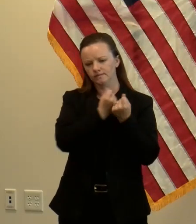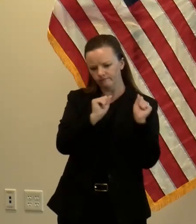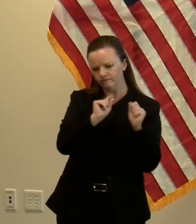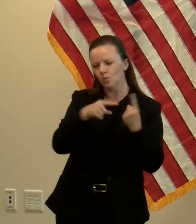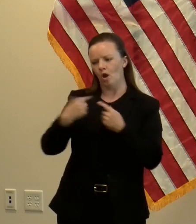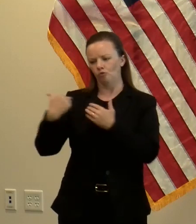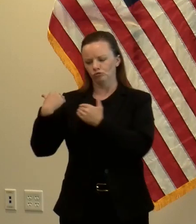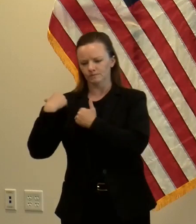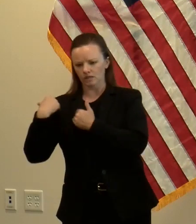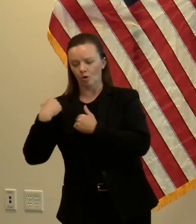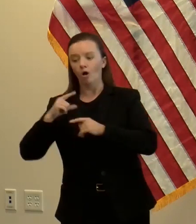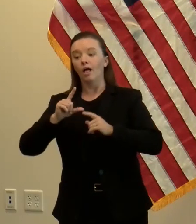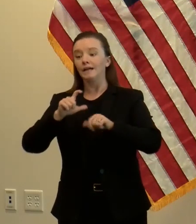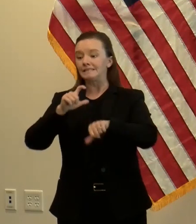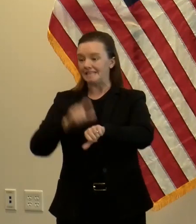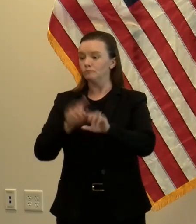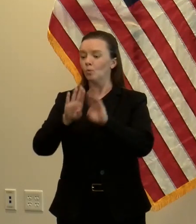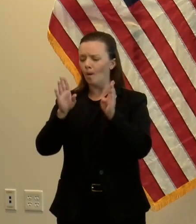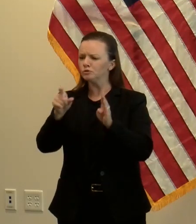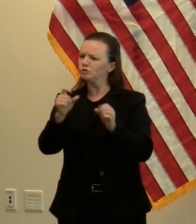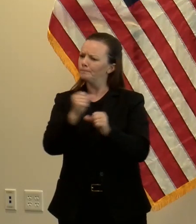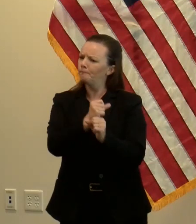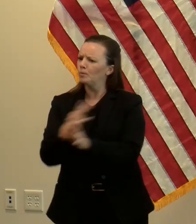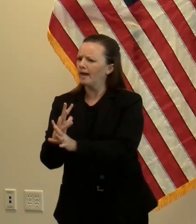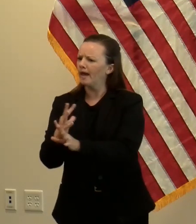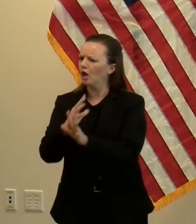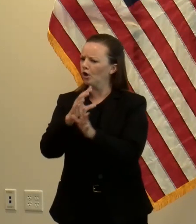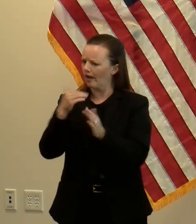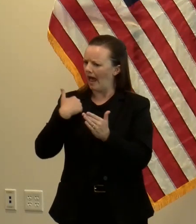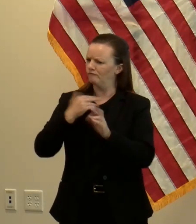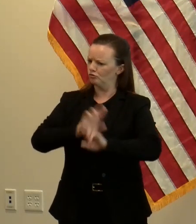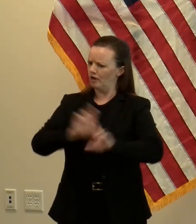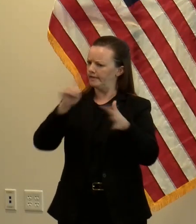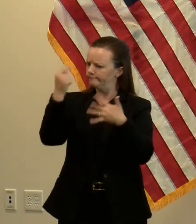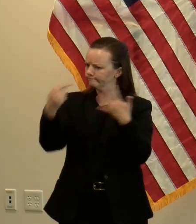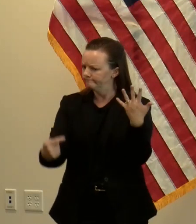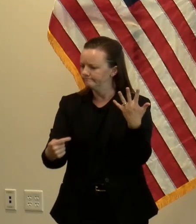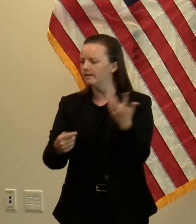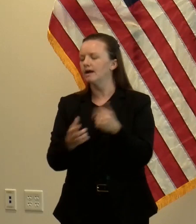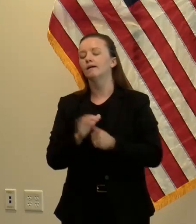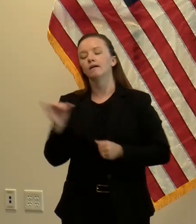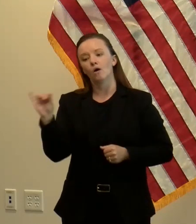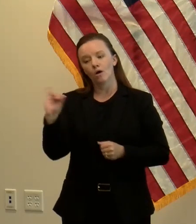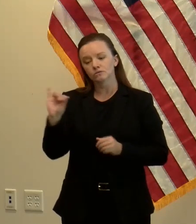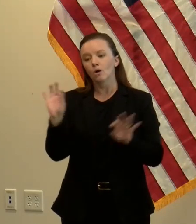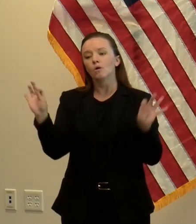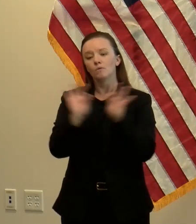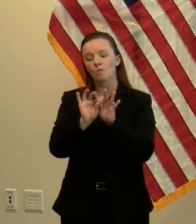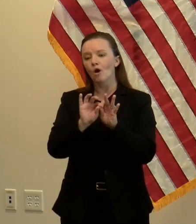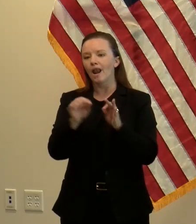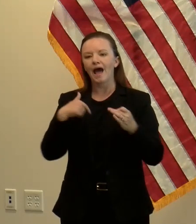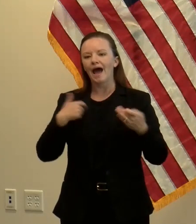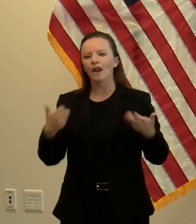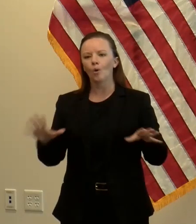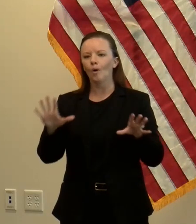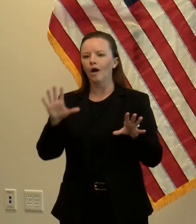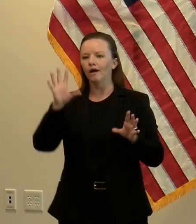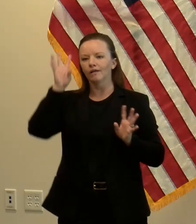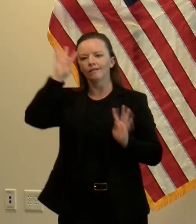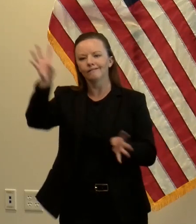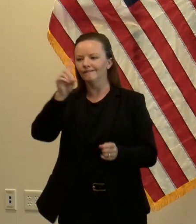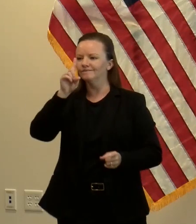be prepared at that time. And the other thing around the question is I want to make sure that there's no false narrative out